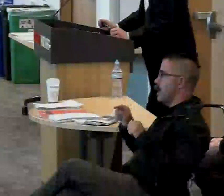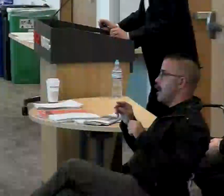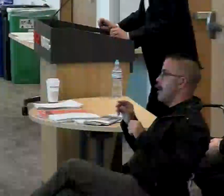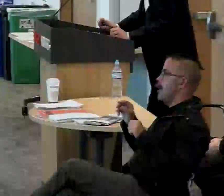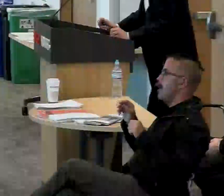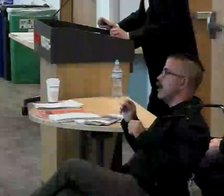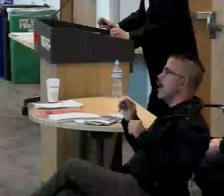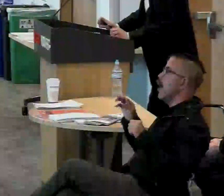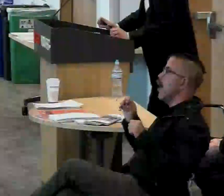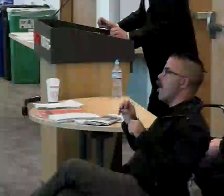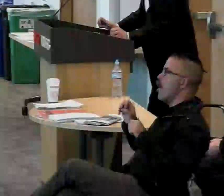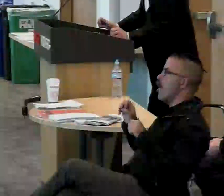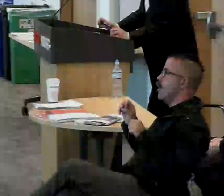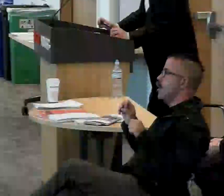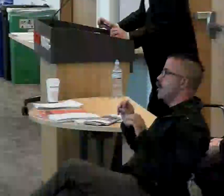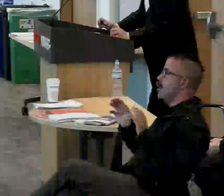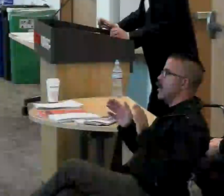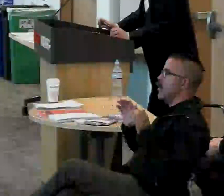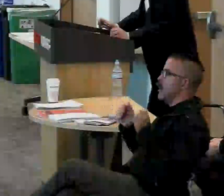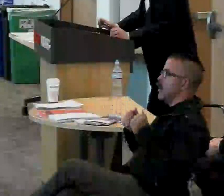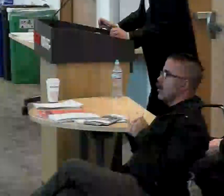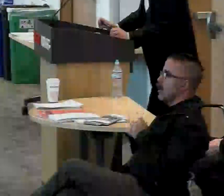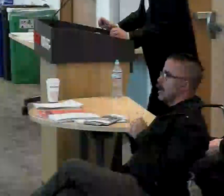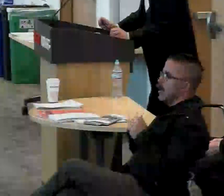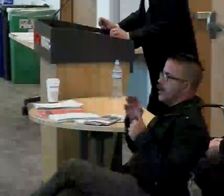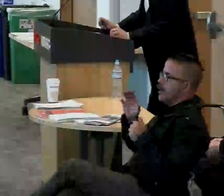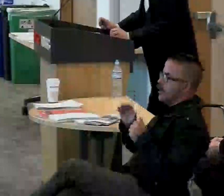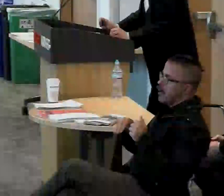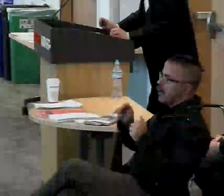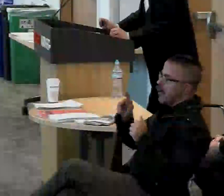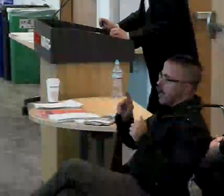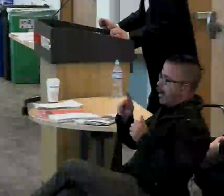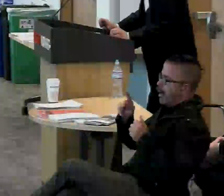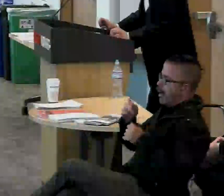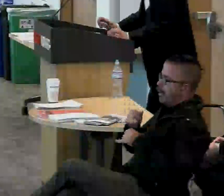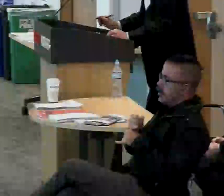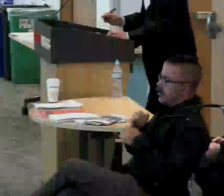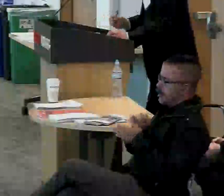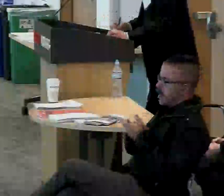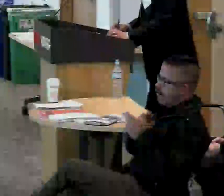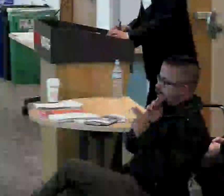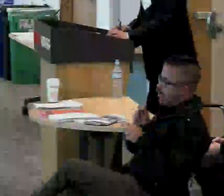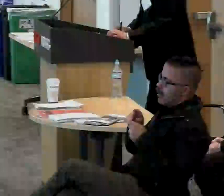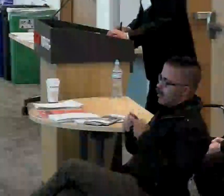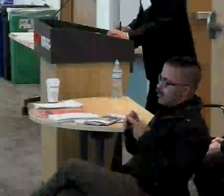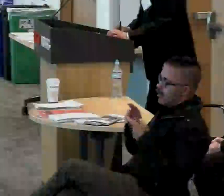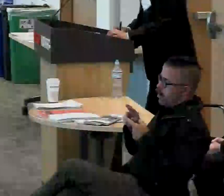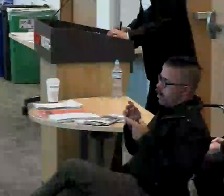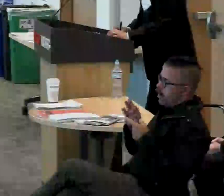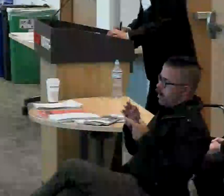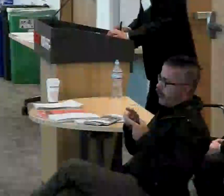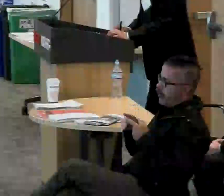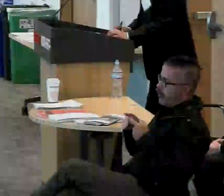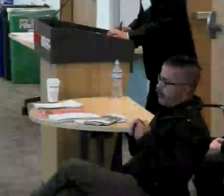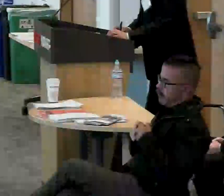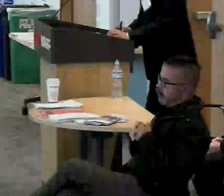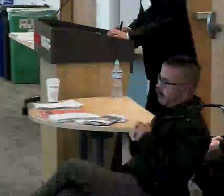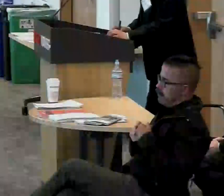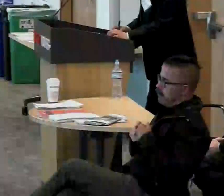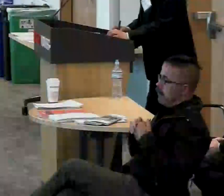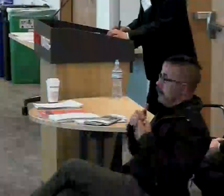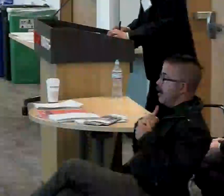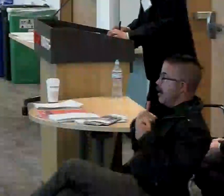institutions that responded to the RFP. And I think that perhaps an interagency meeting where you